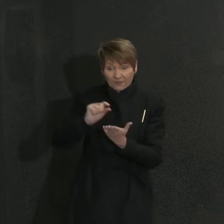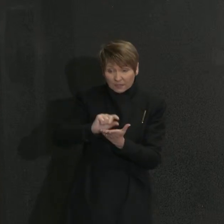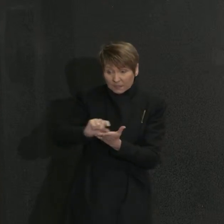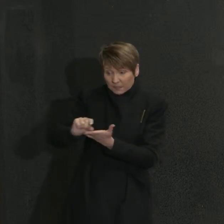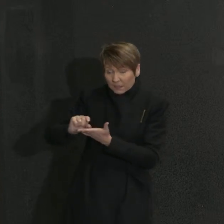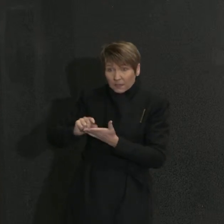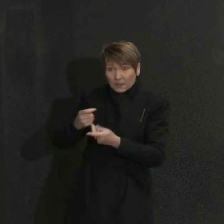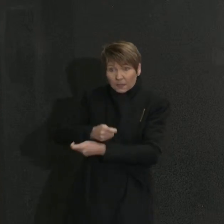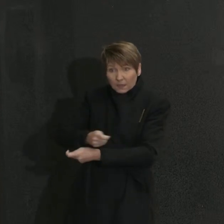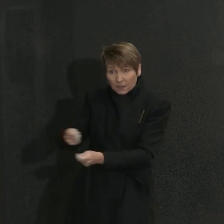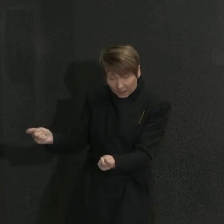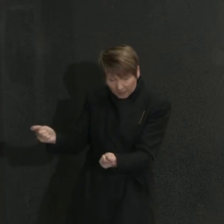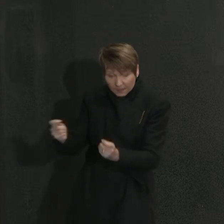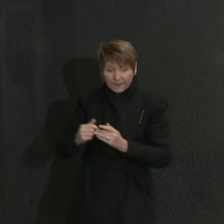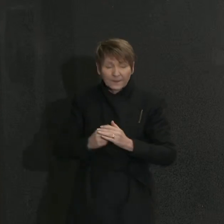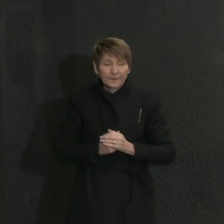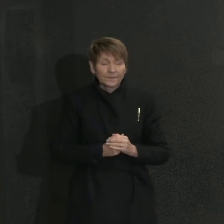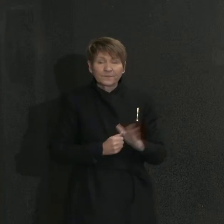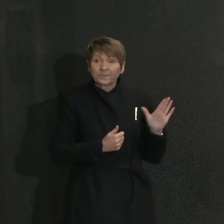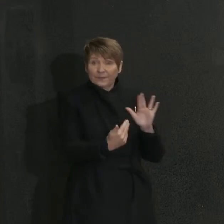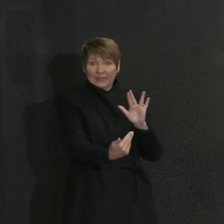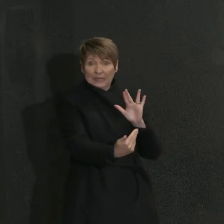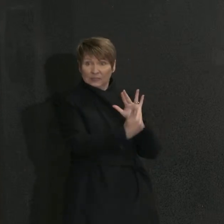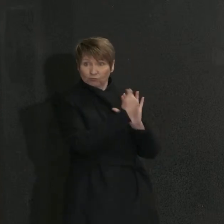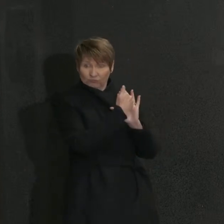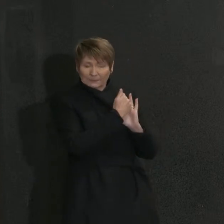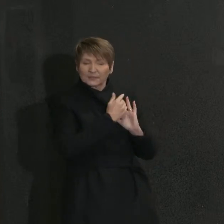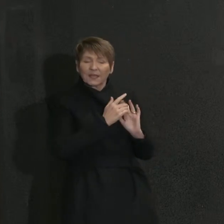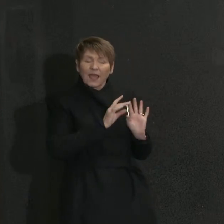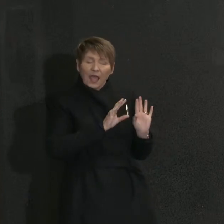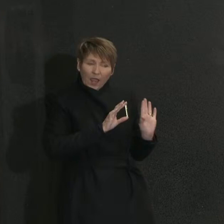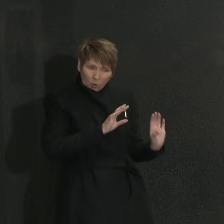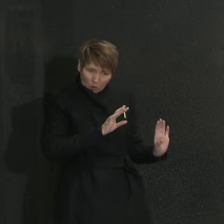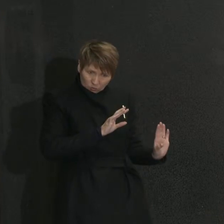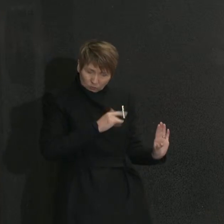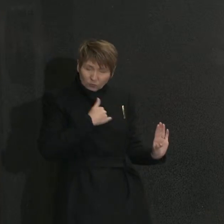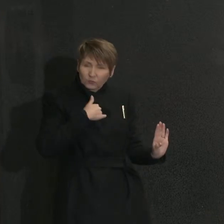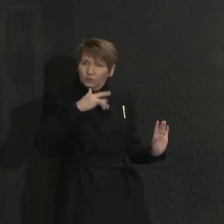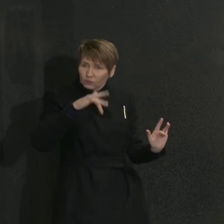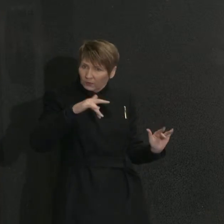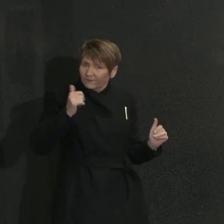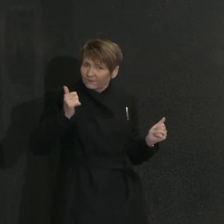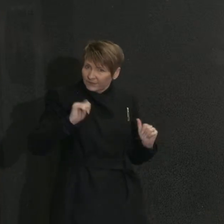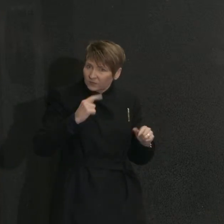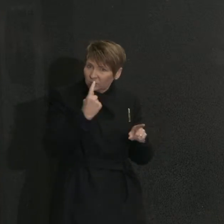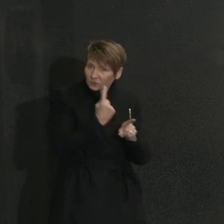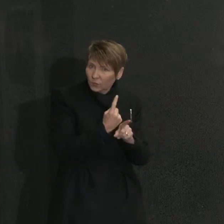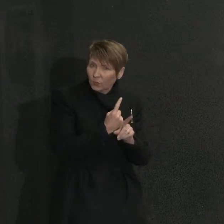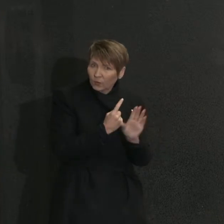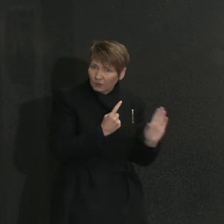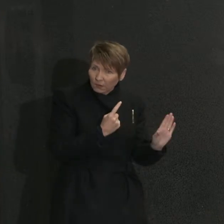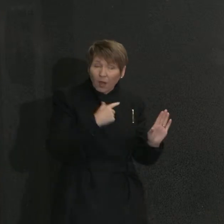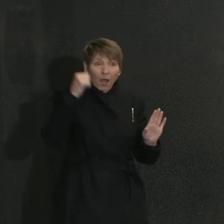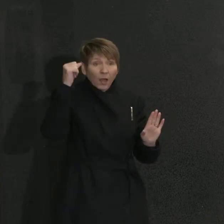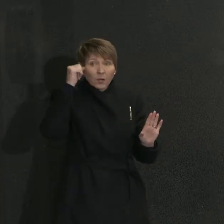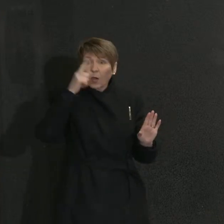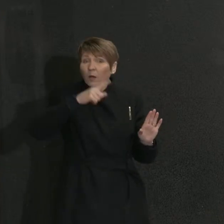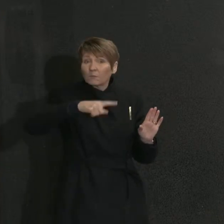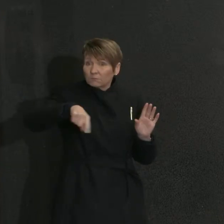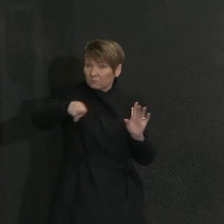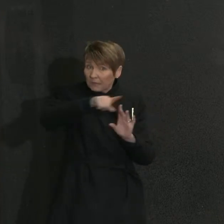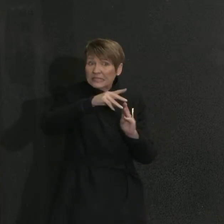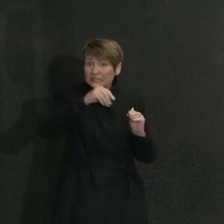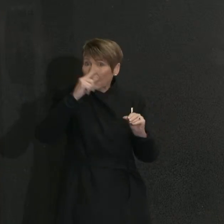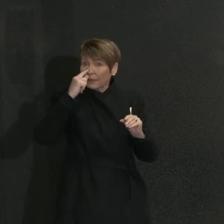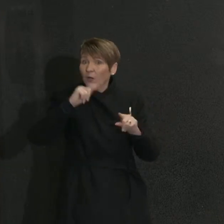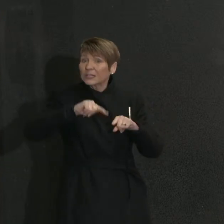So just to finish that point, there's nothing wrong with the debate, there's nothing wrong with people having a different view, but from my point of view, the sense I get, I'm